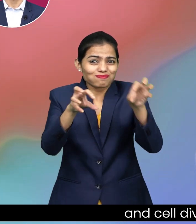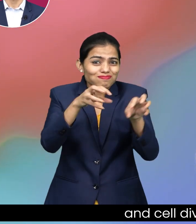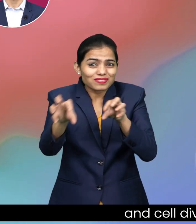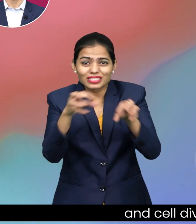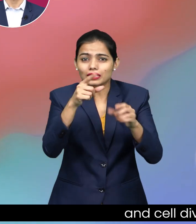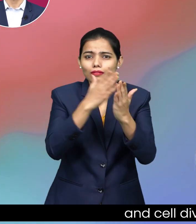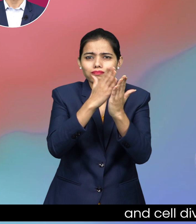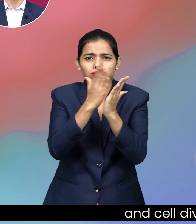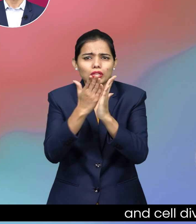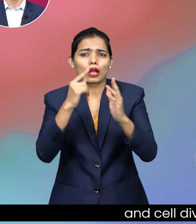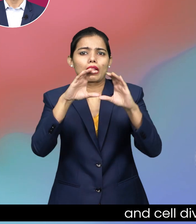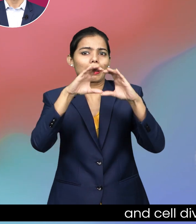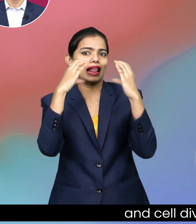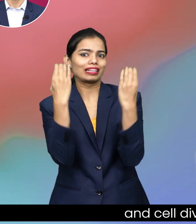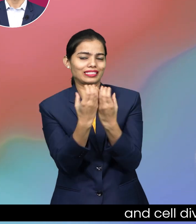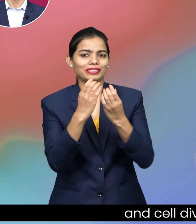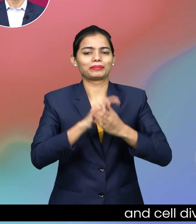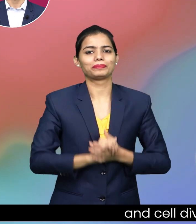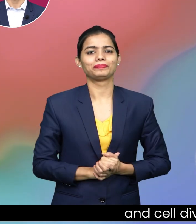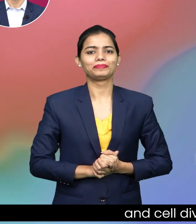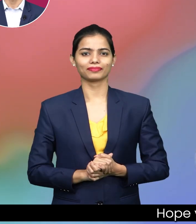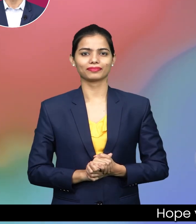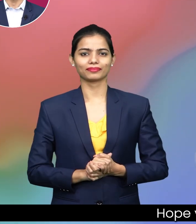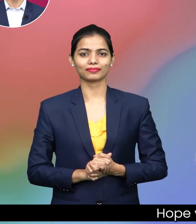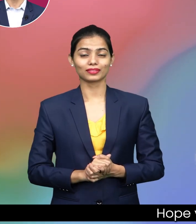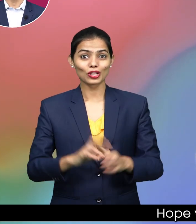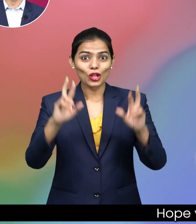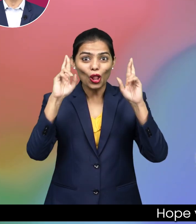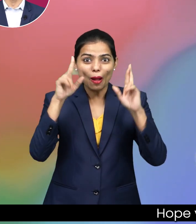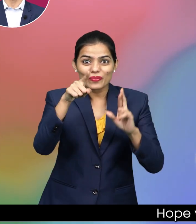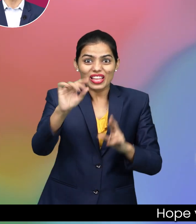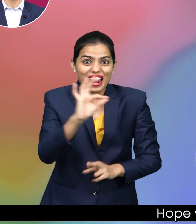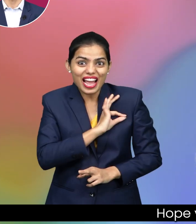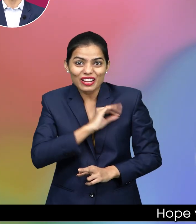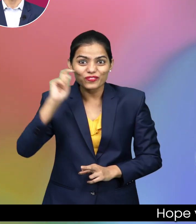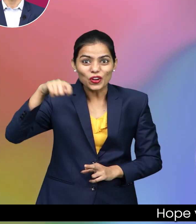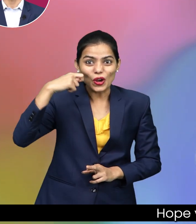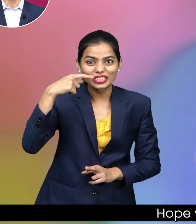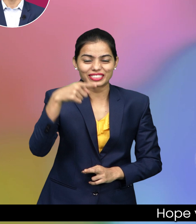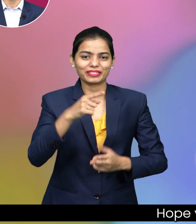Hope you like this video.